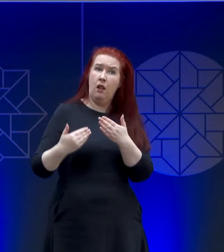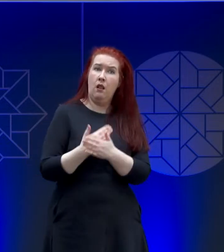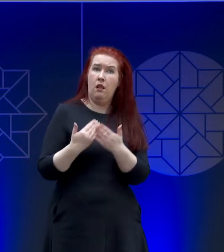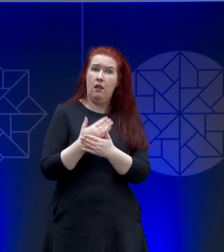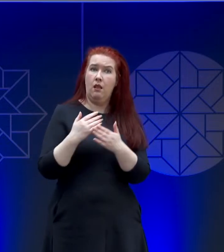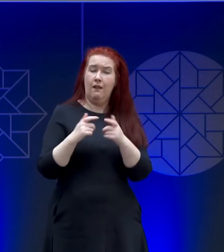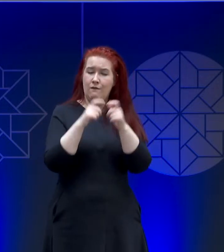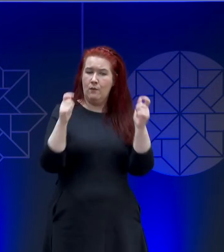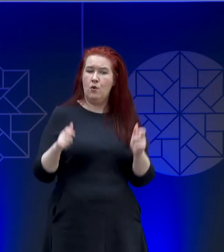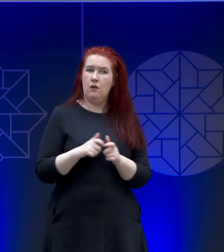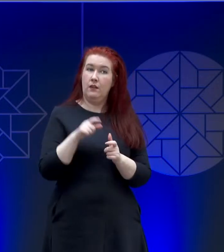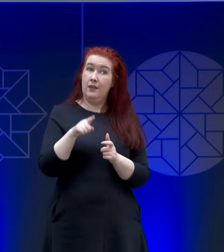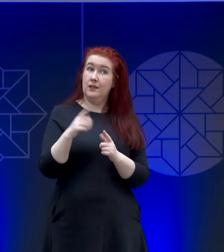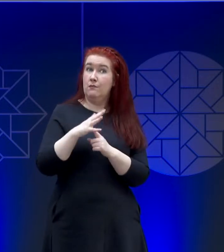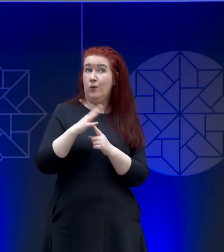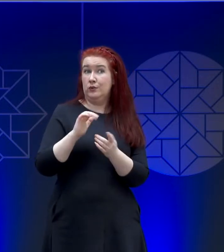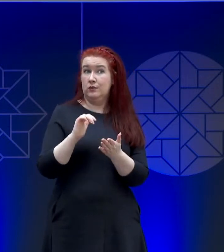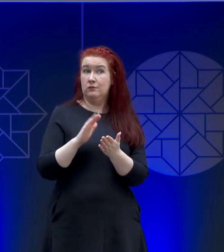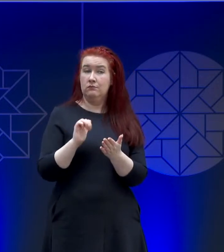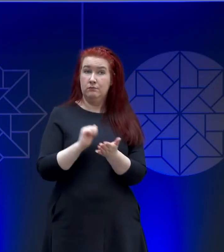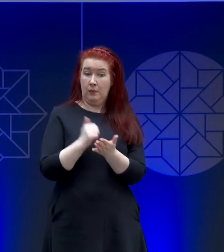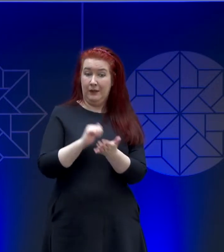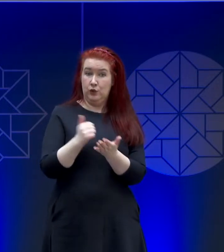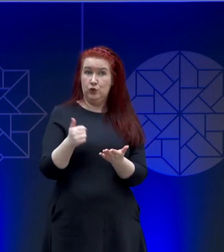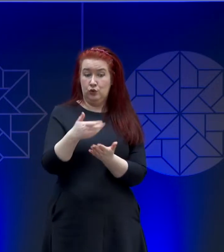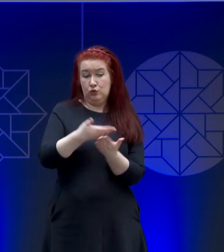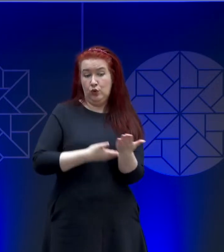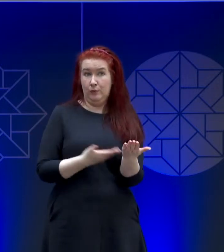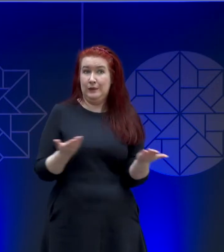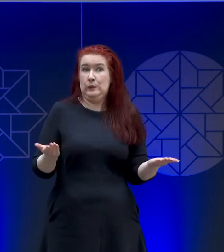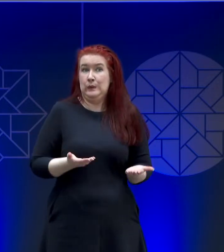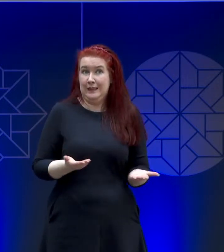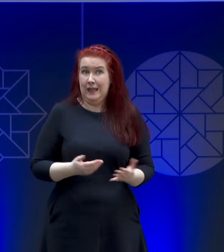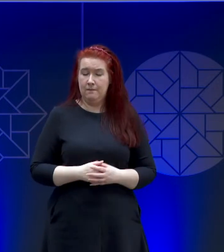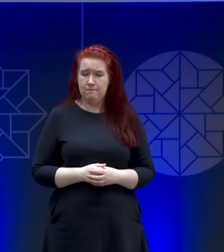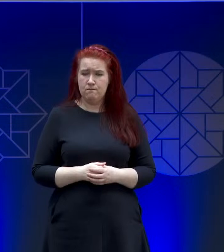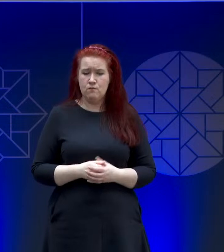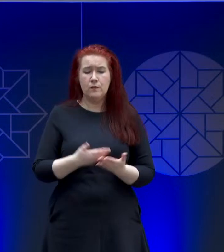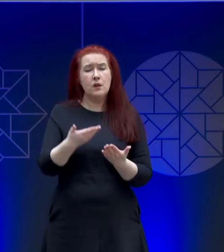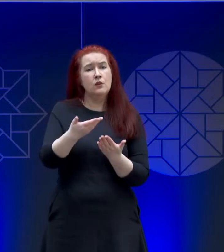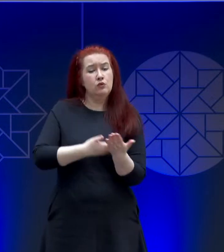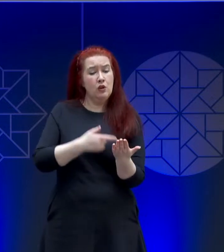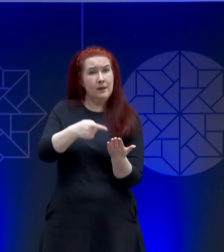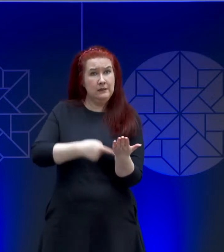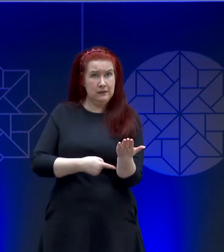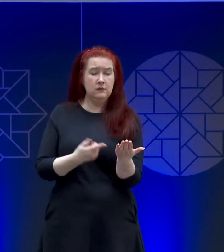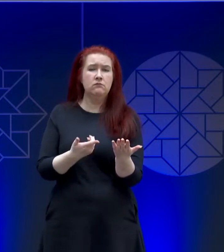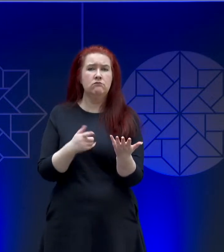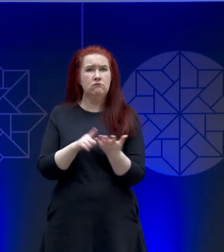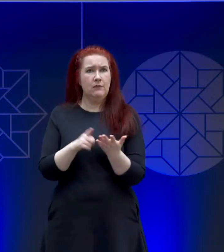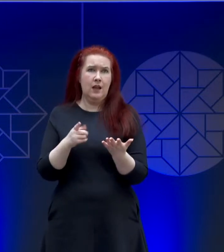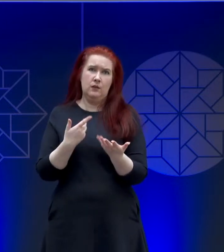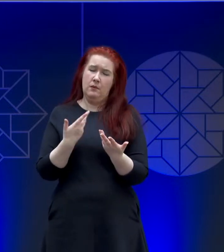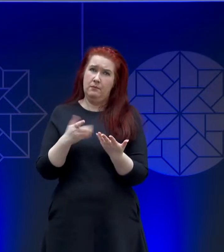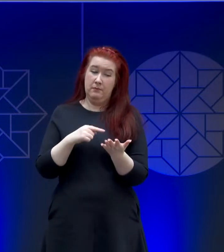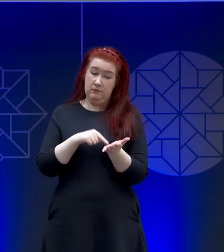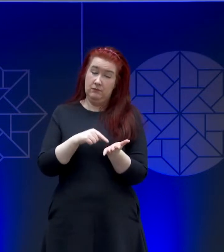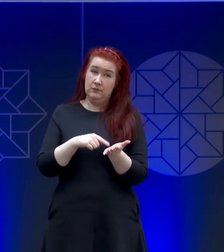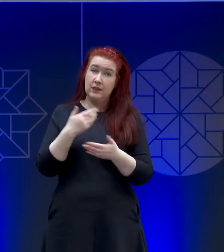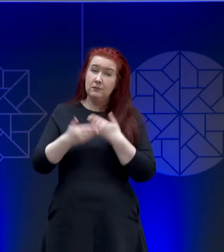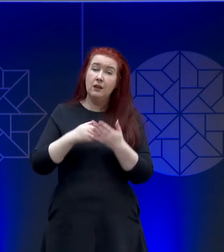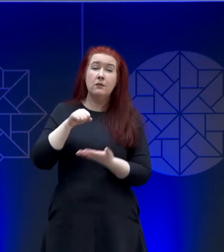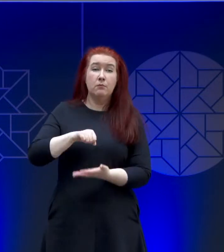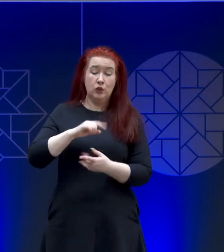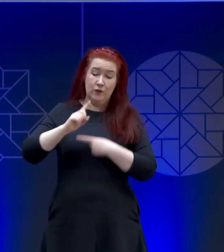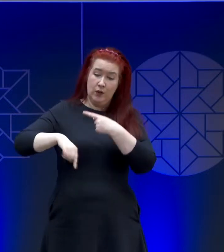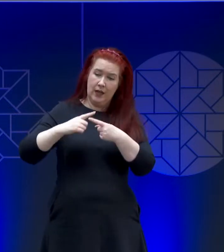document which is published today. Important because through it, and empowered by the record investment outlined in the budget